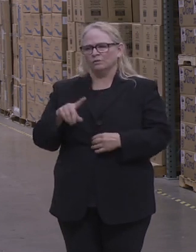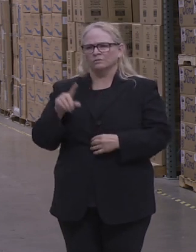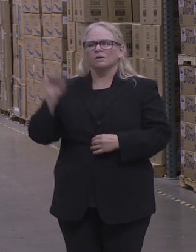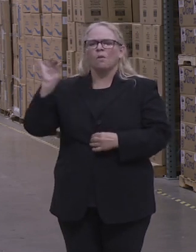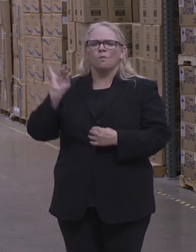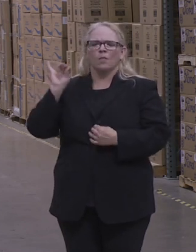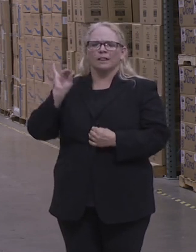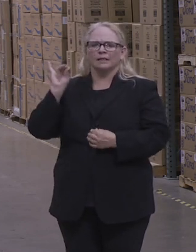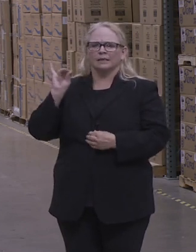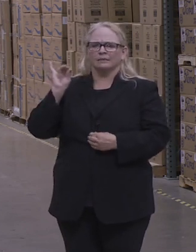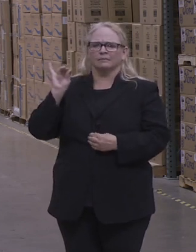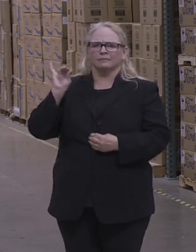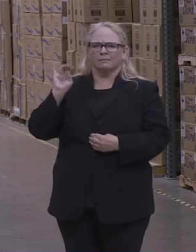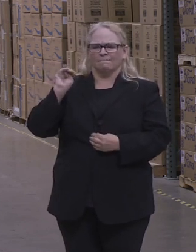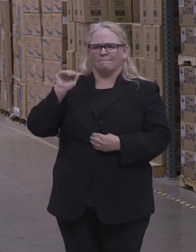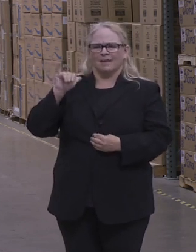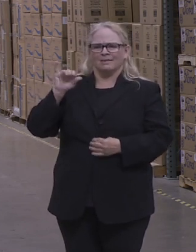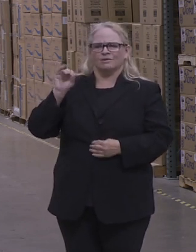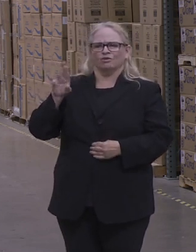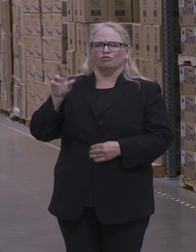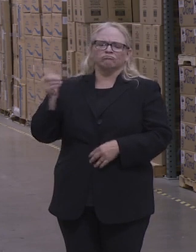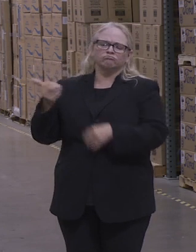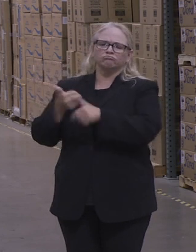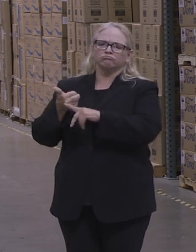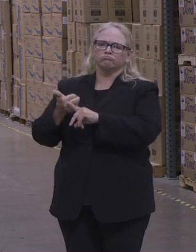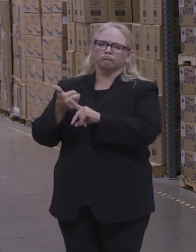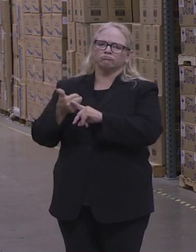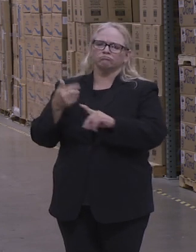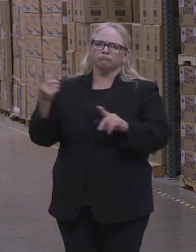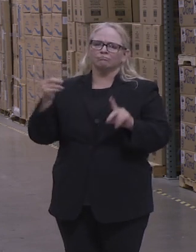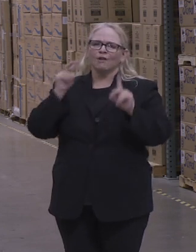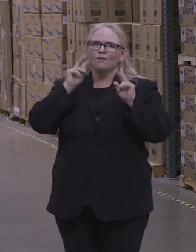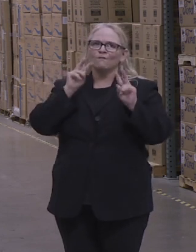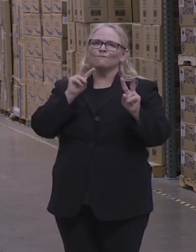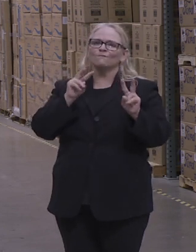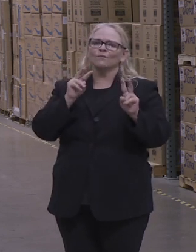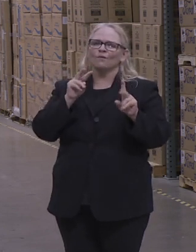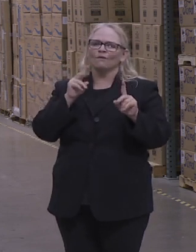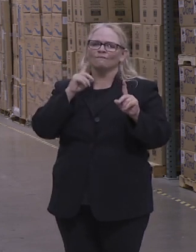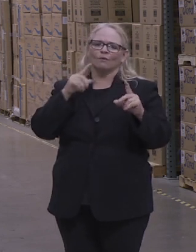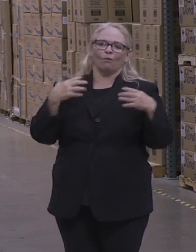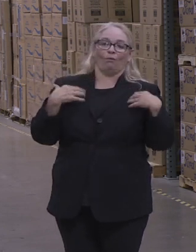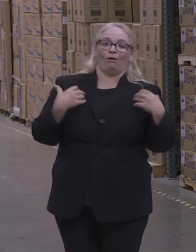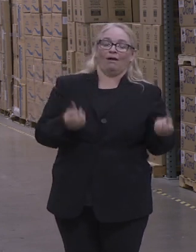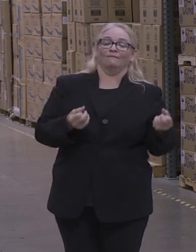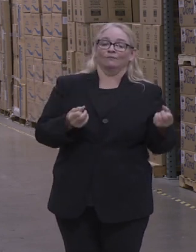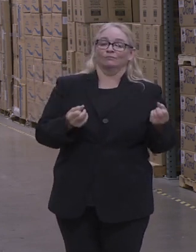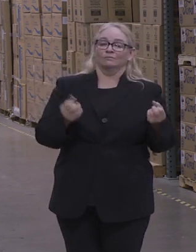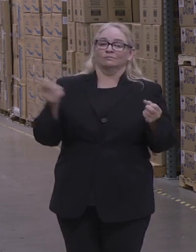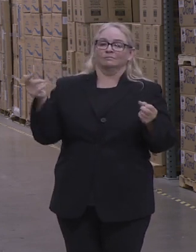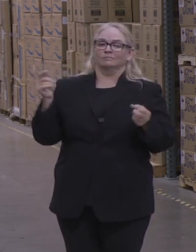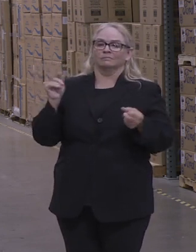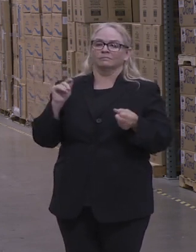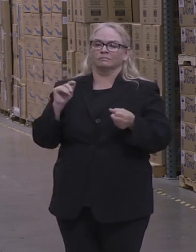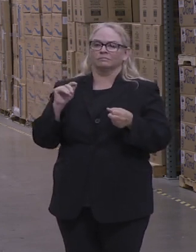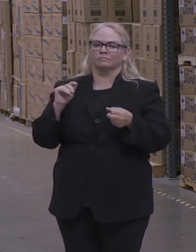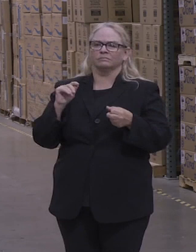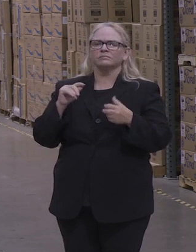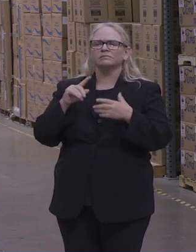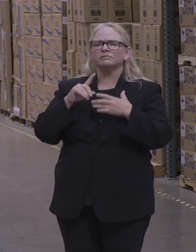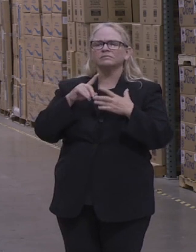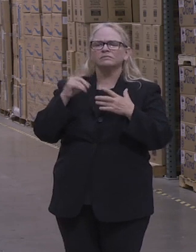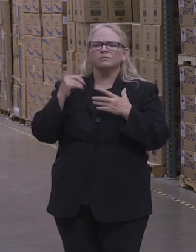most concerned about as she looks ahead to sort of the long arc of recovery is once these eviction moratoriums expire, what she referred to